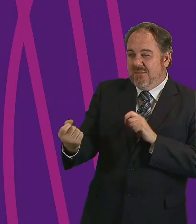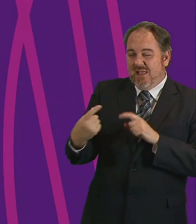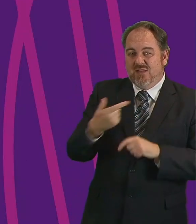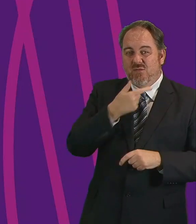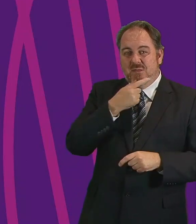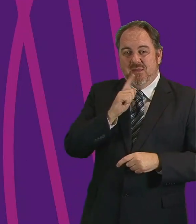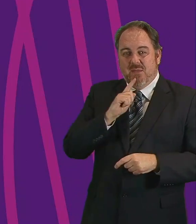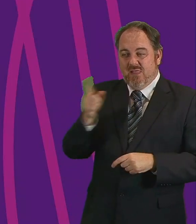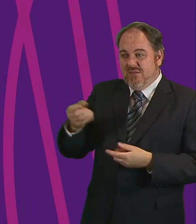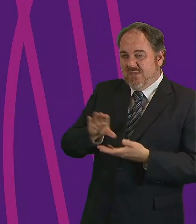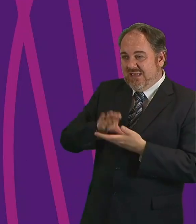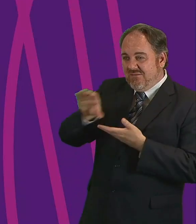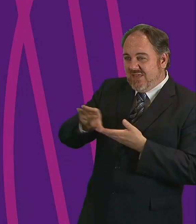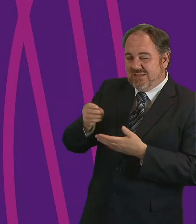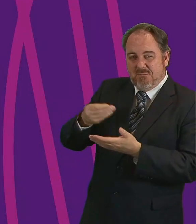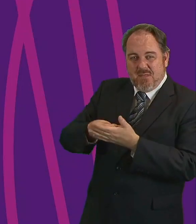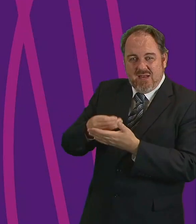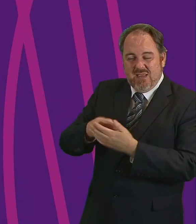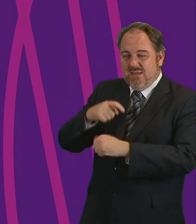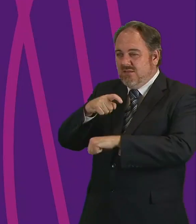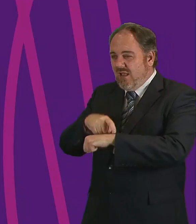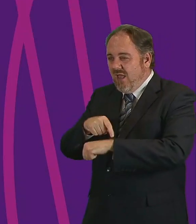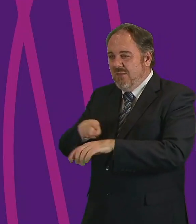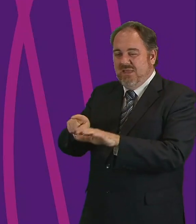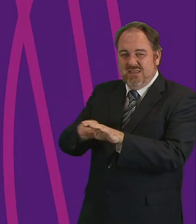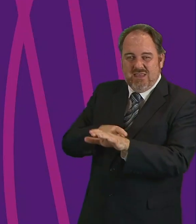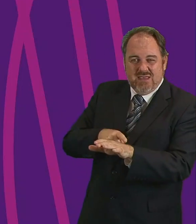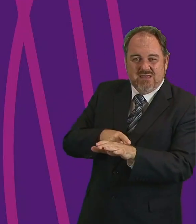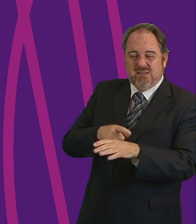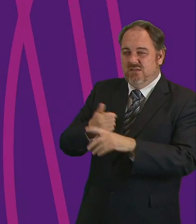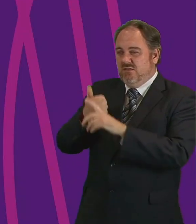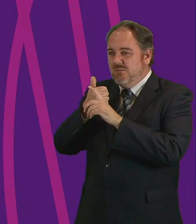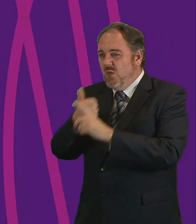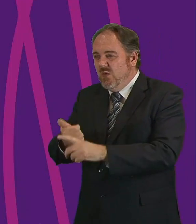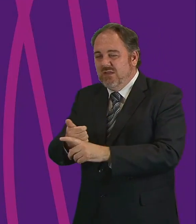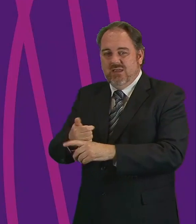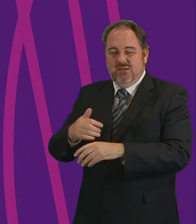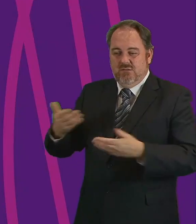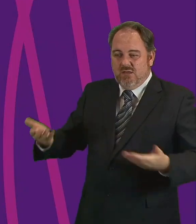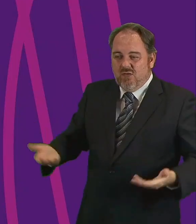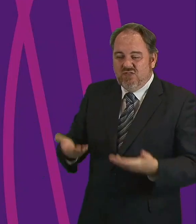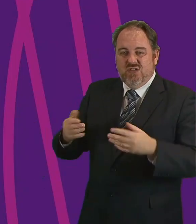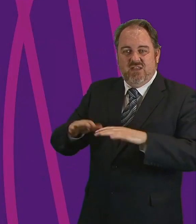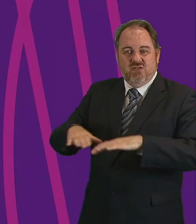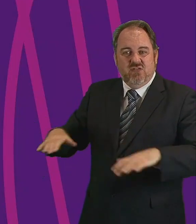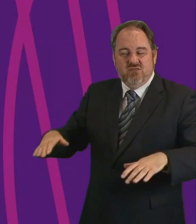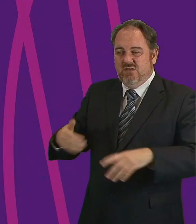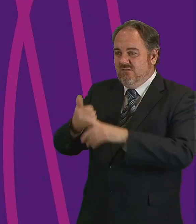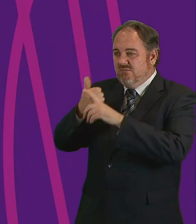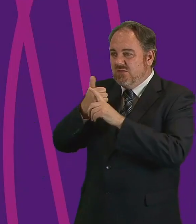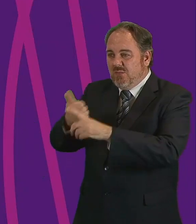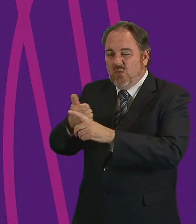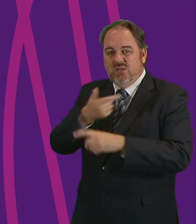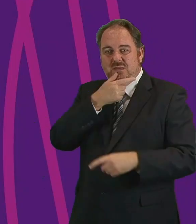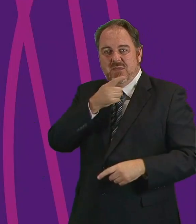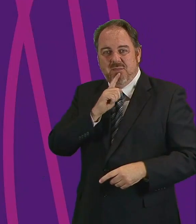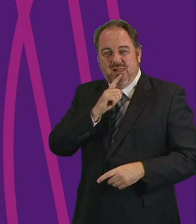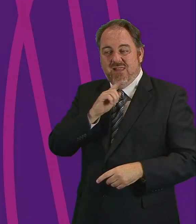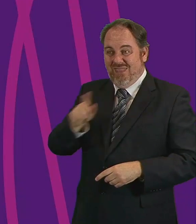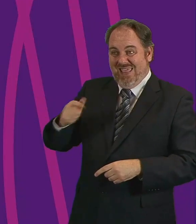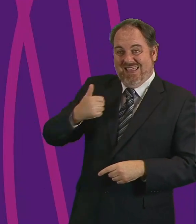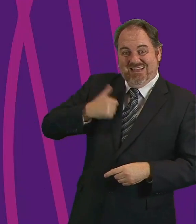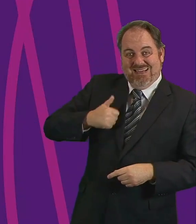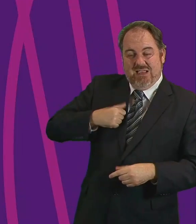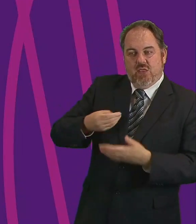and money in building their businesses, providing employment, giving their children the best opportunities. They need the economy to